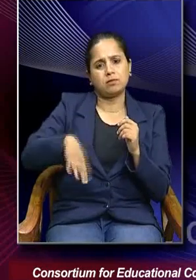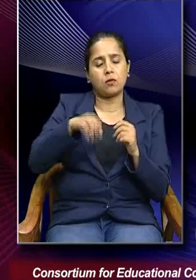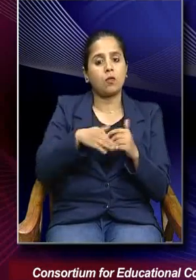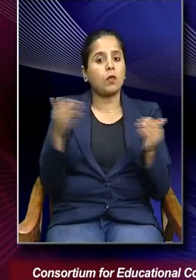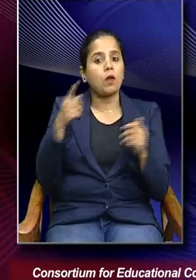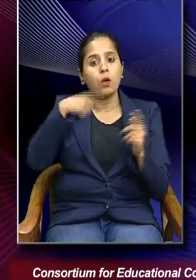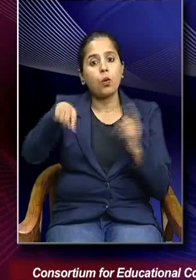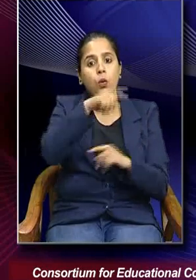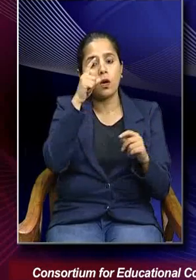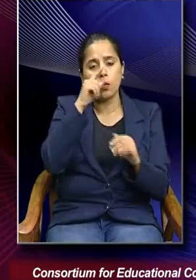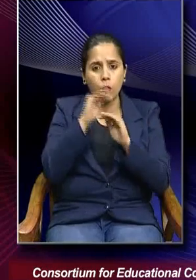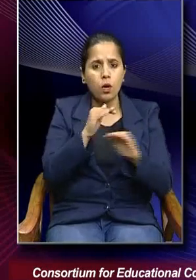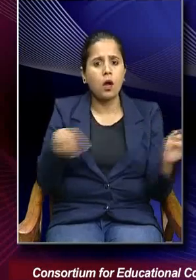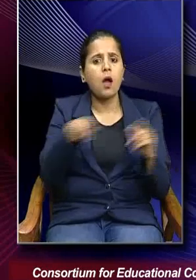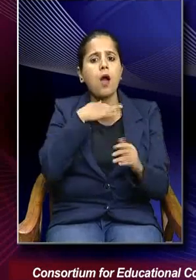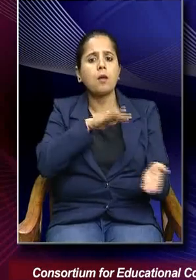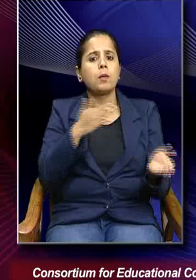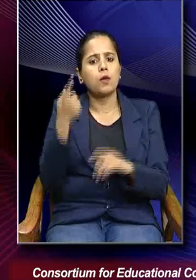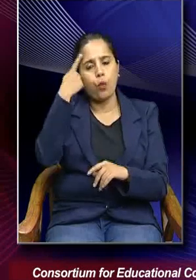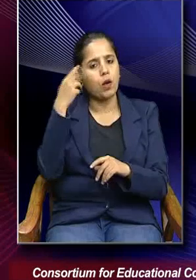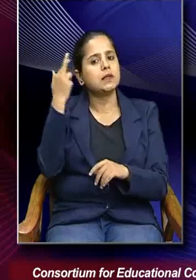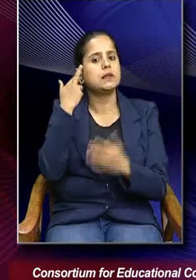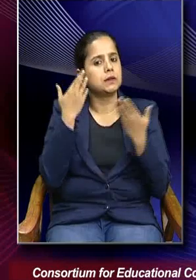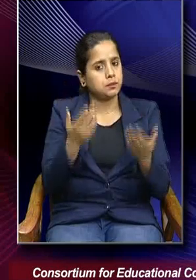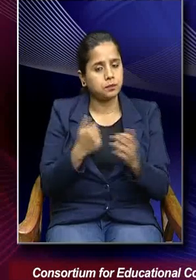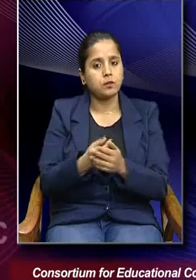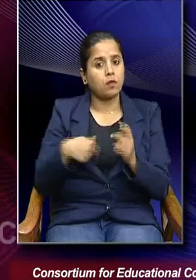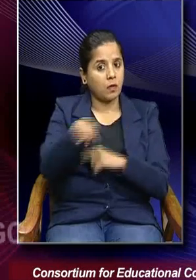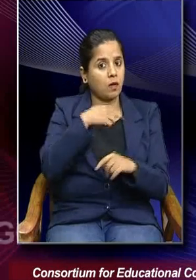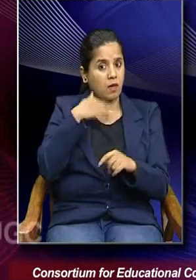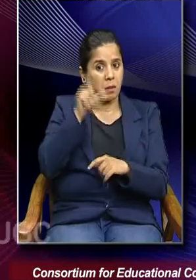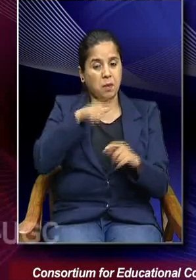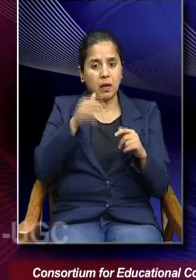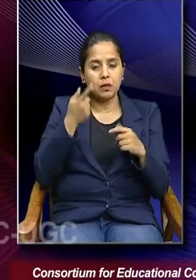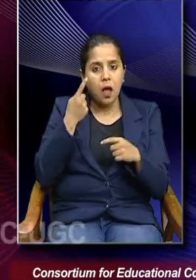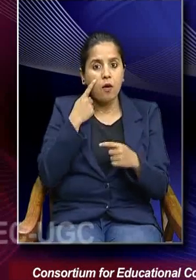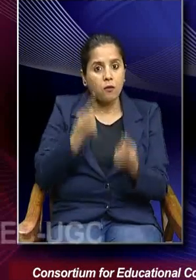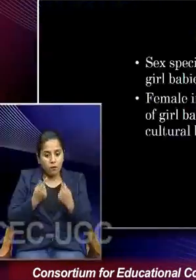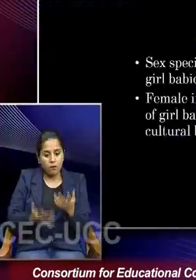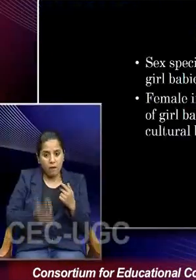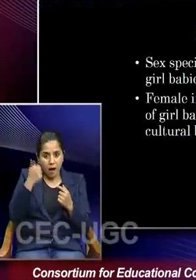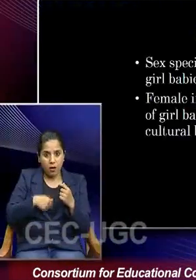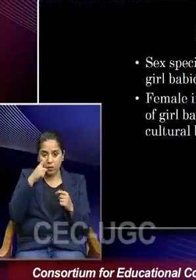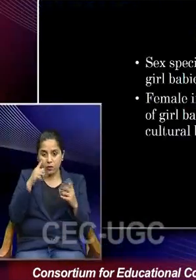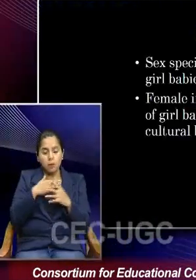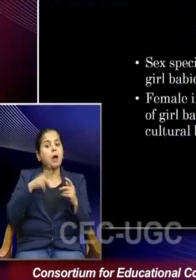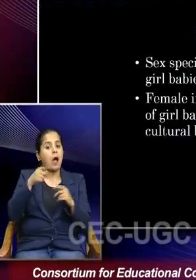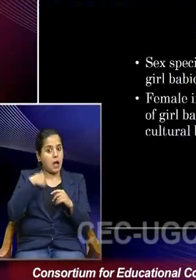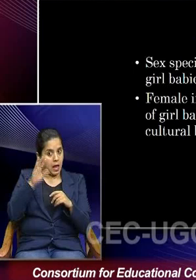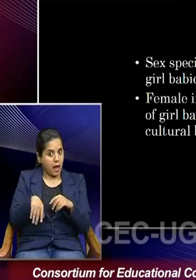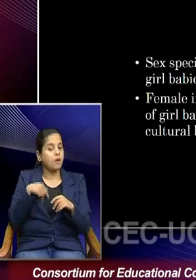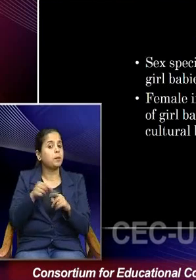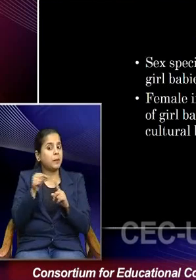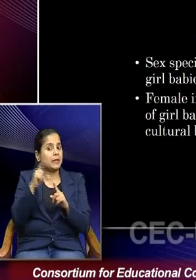rate among girls is responsible for this. We have sex specific abortions, though we have the PCPNDT Act